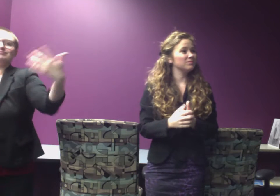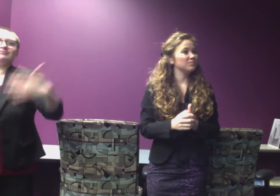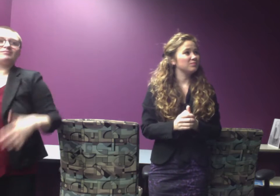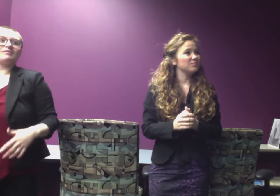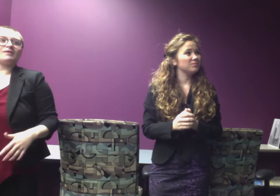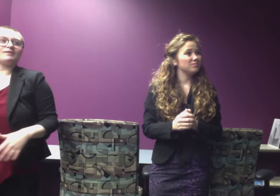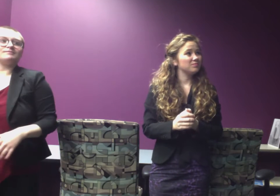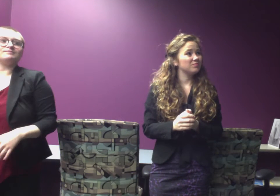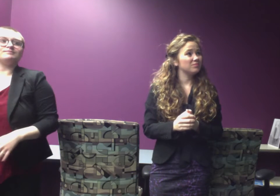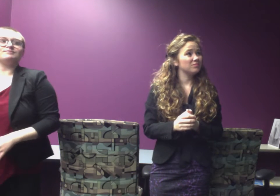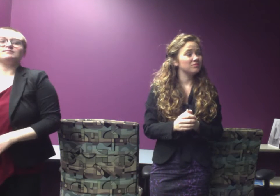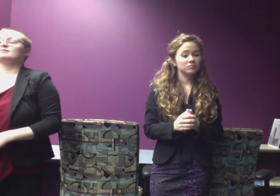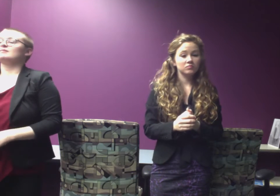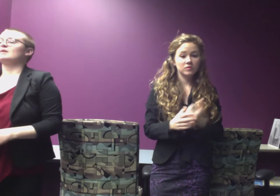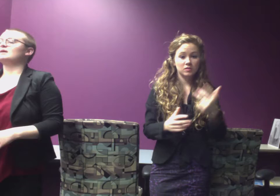It's closer to 0, okay.